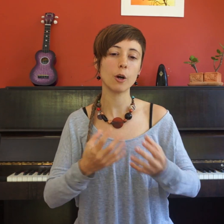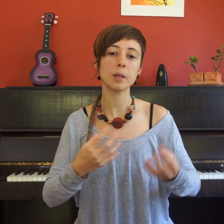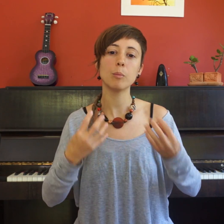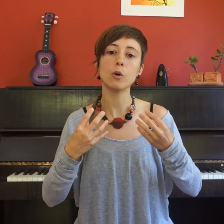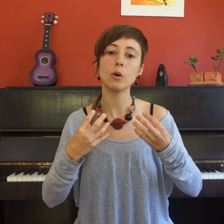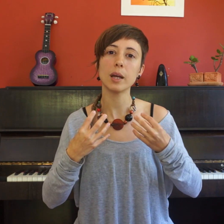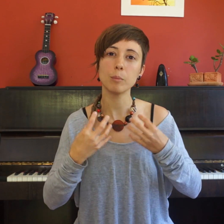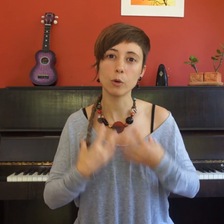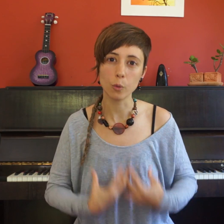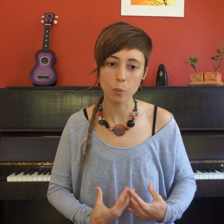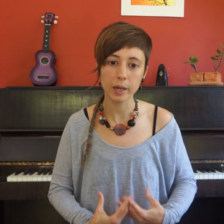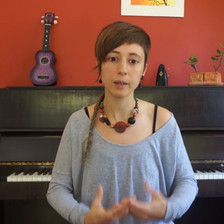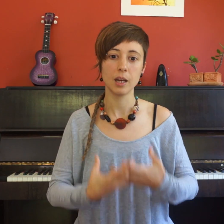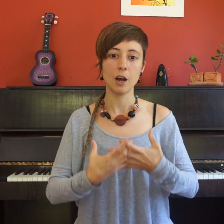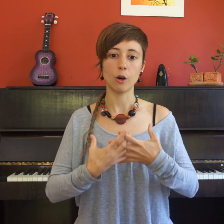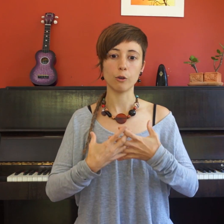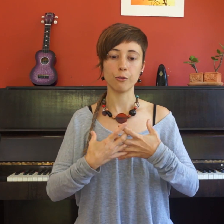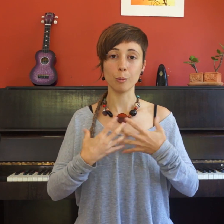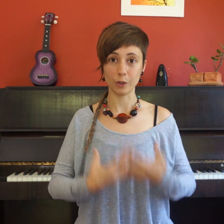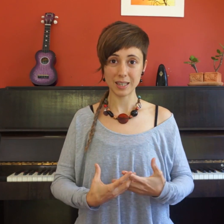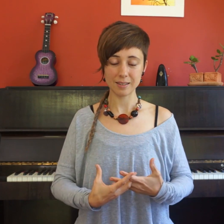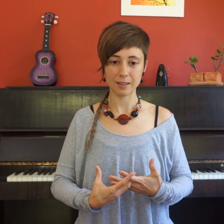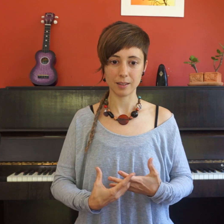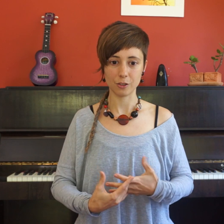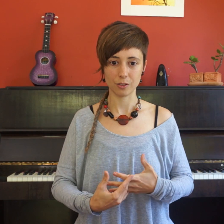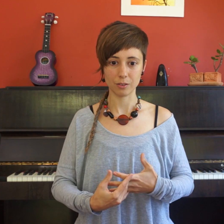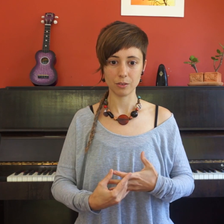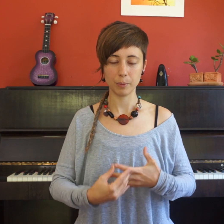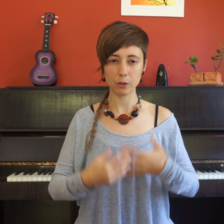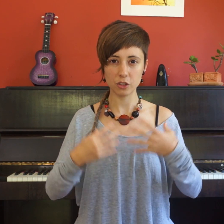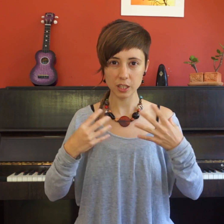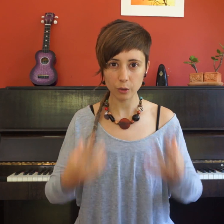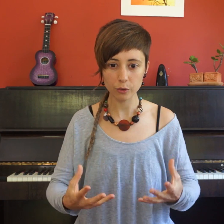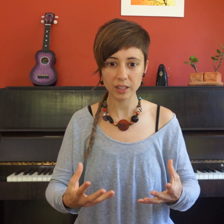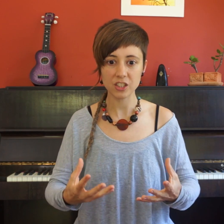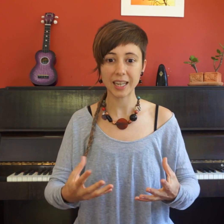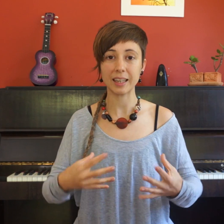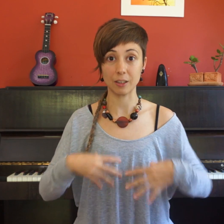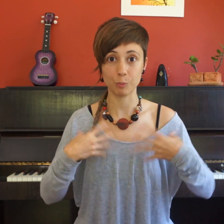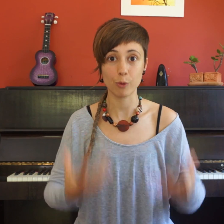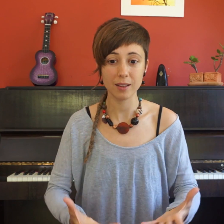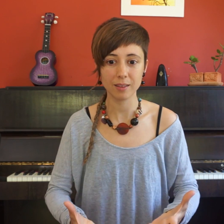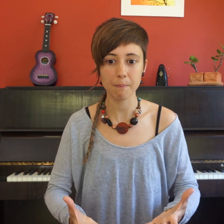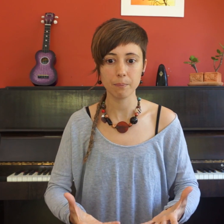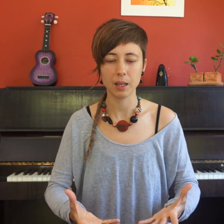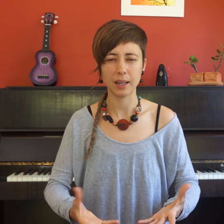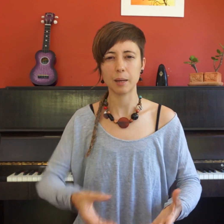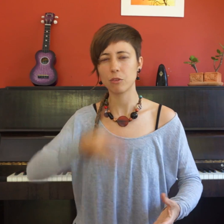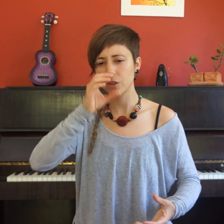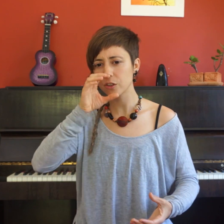becoming more and more aware of her bodily sensations, because she knows that she can express them, like I'm